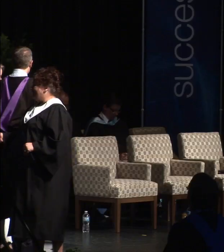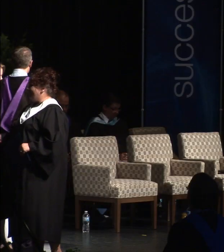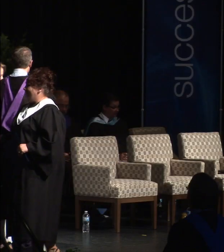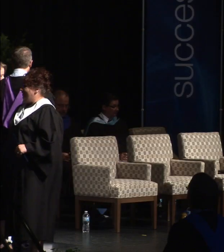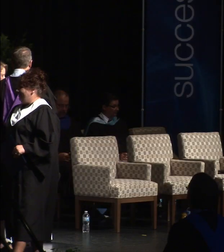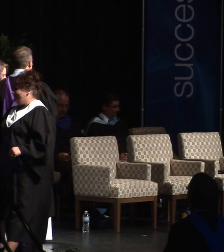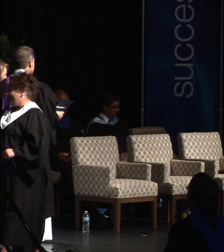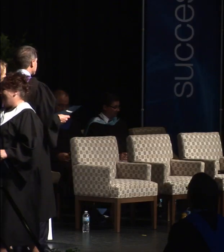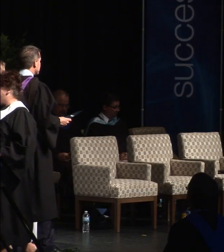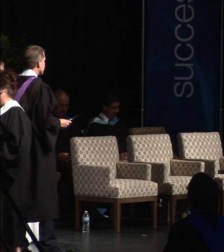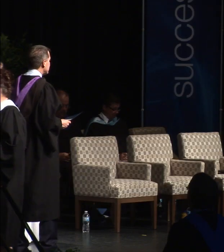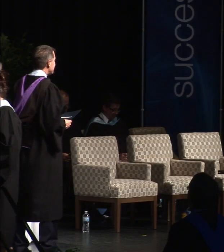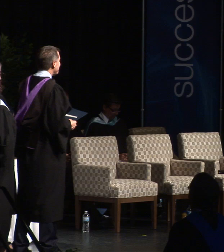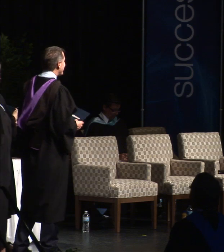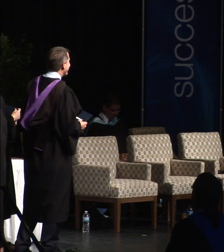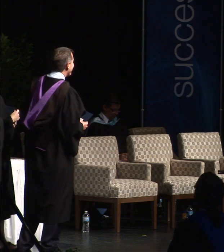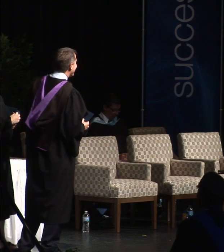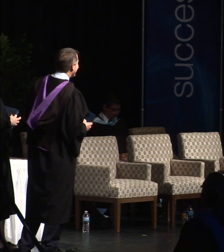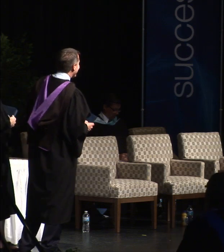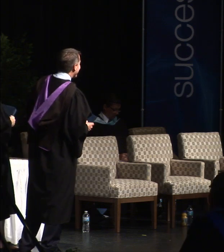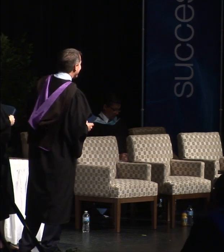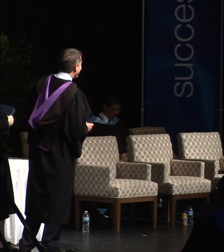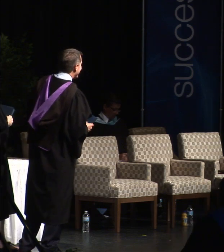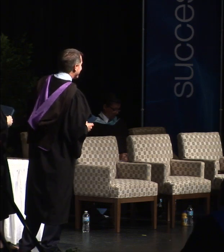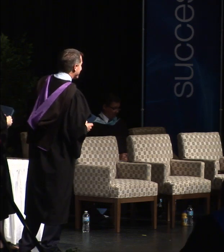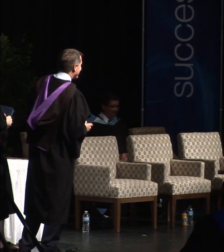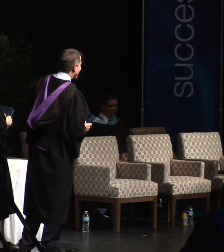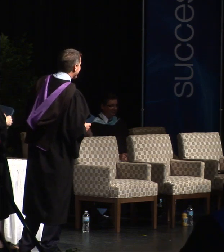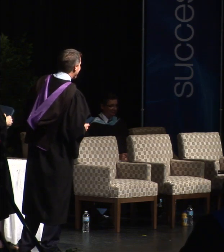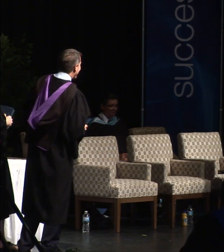Angela Monique Lyle.